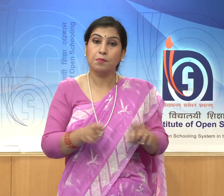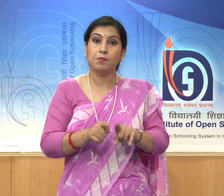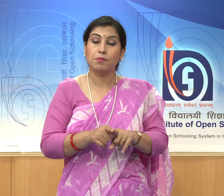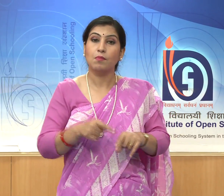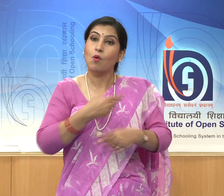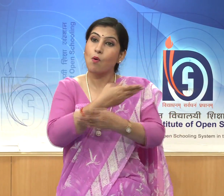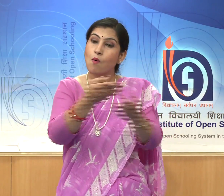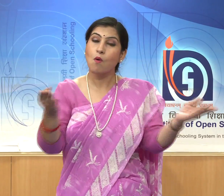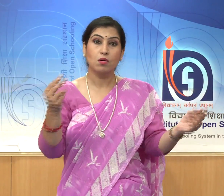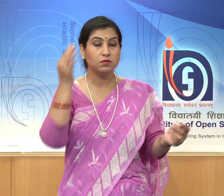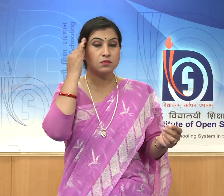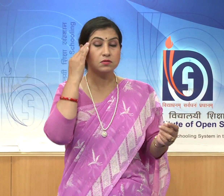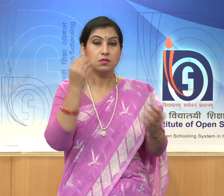a living symbol